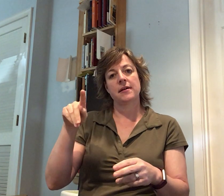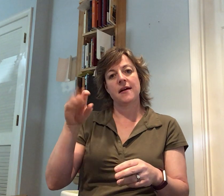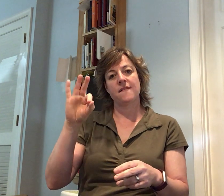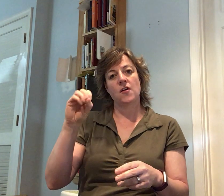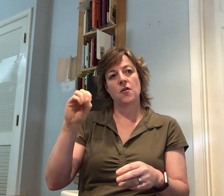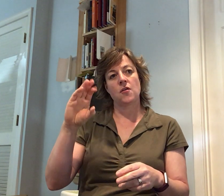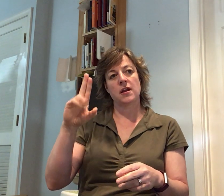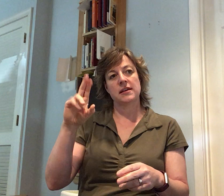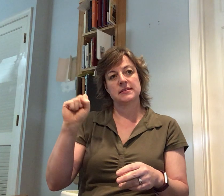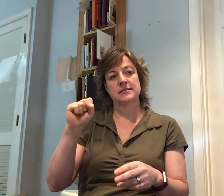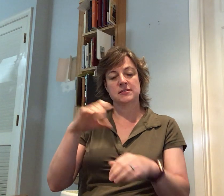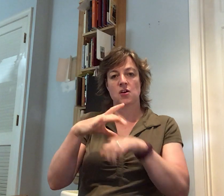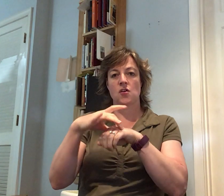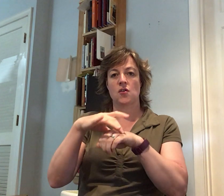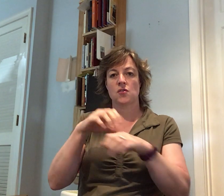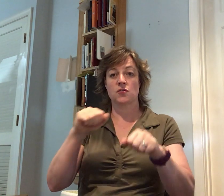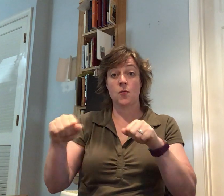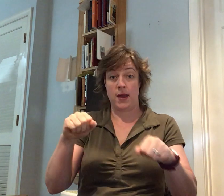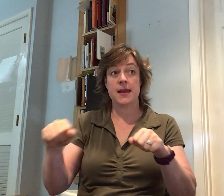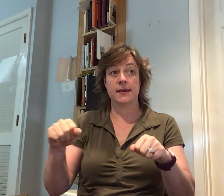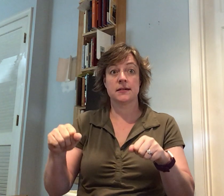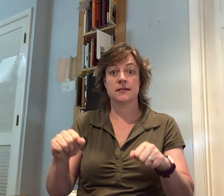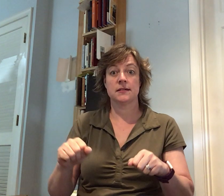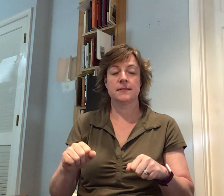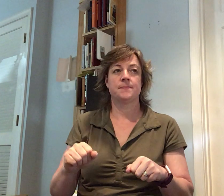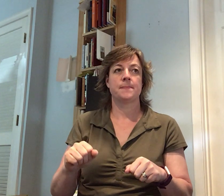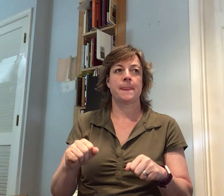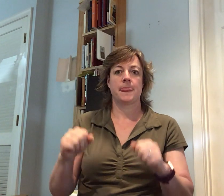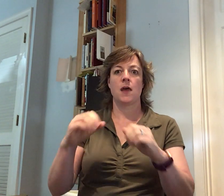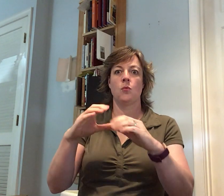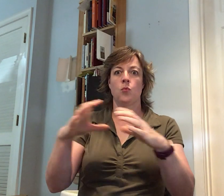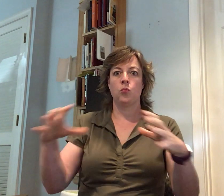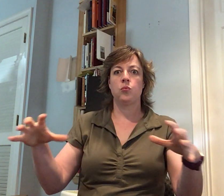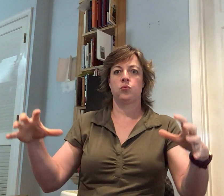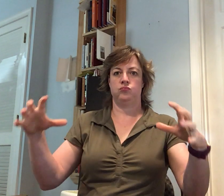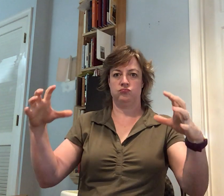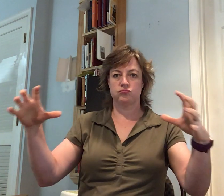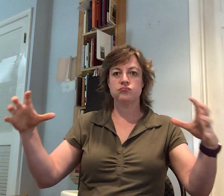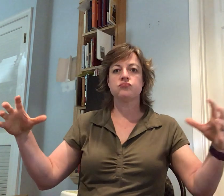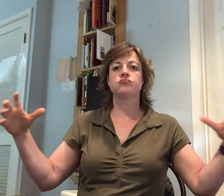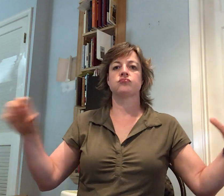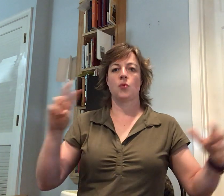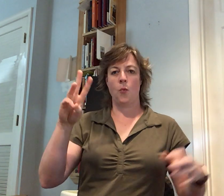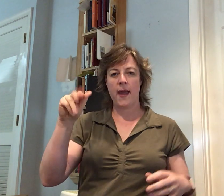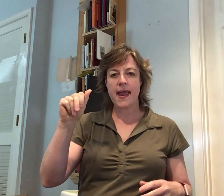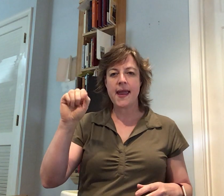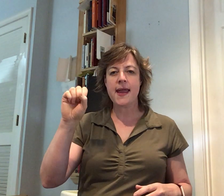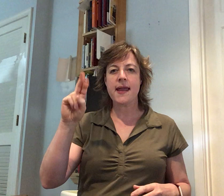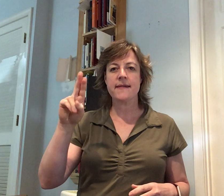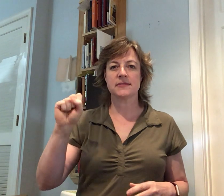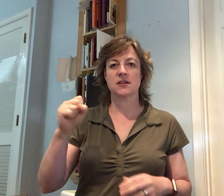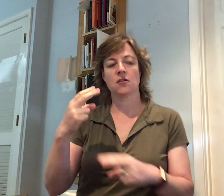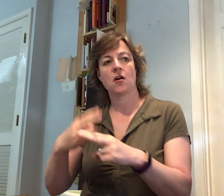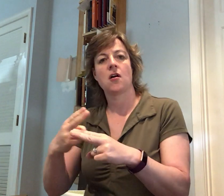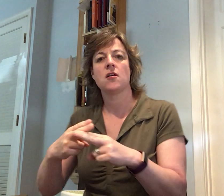waves caused by an earthquake are called seismic waves. There are three types of seismic